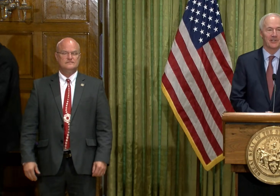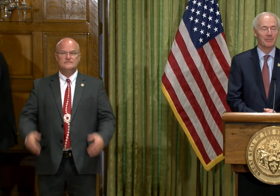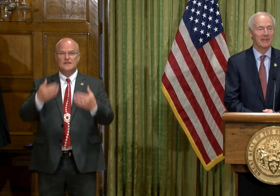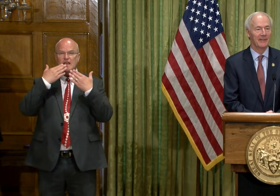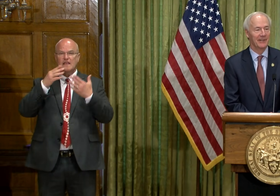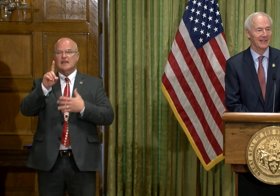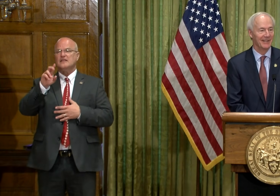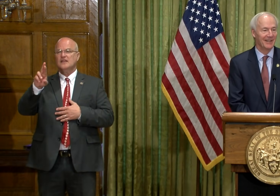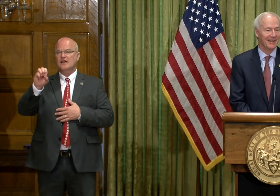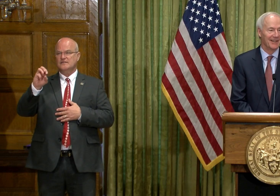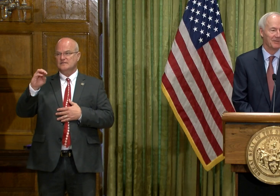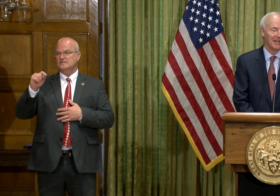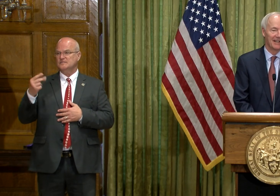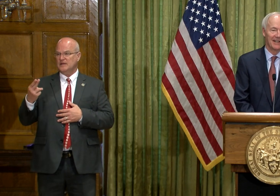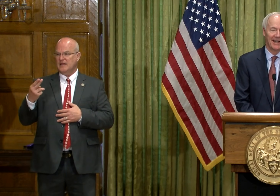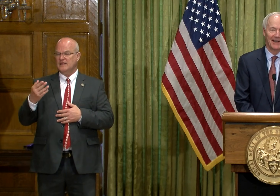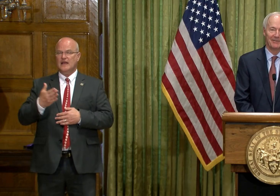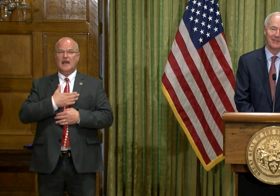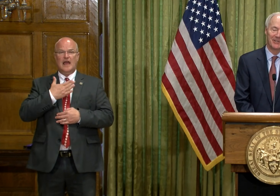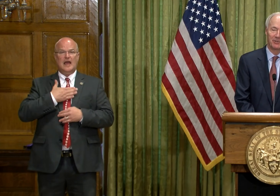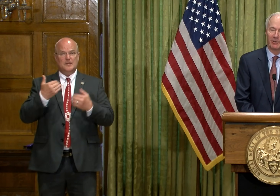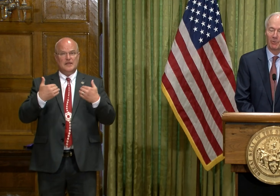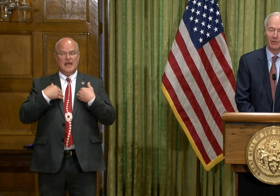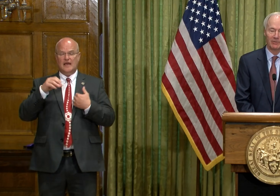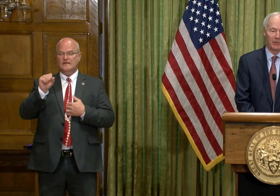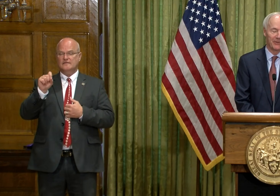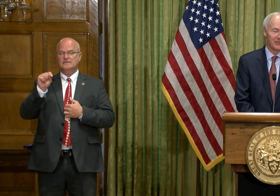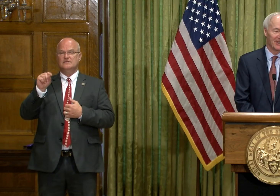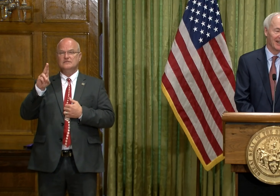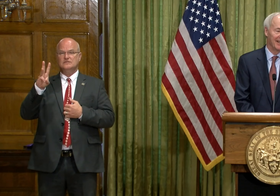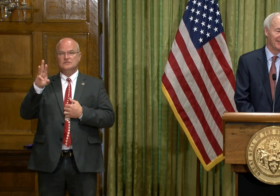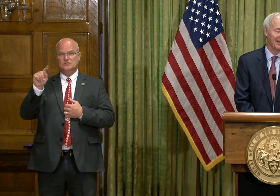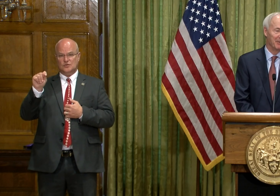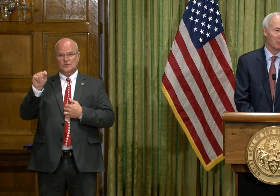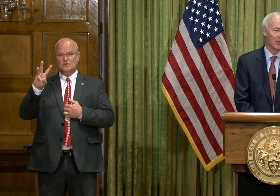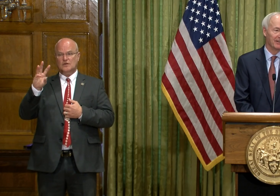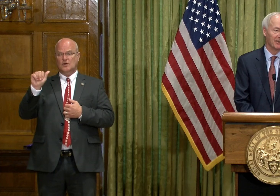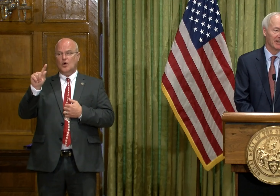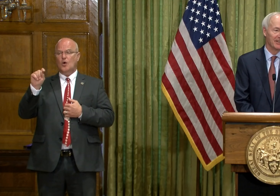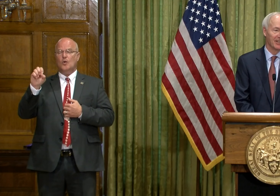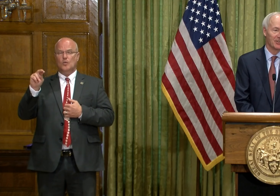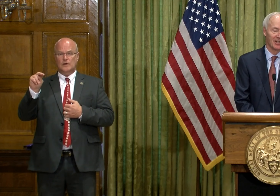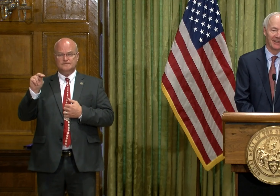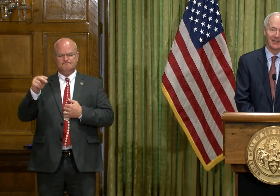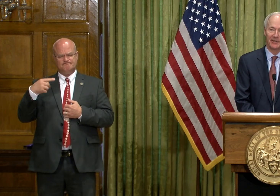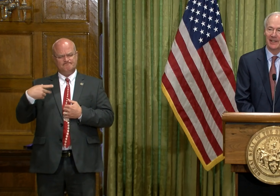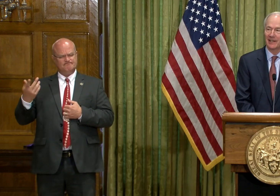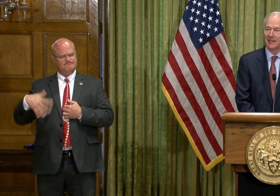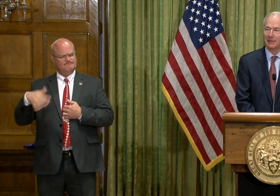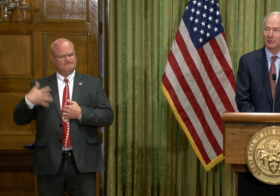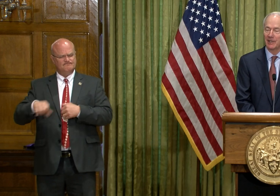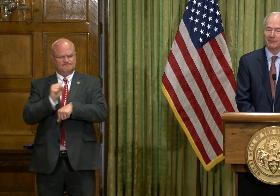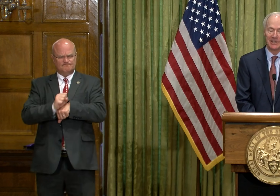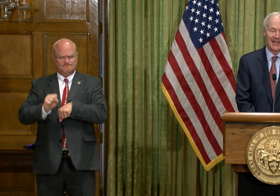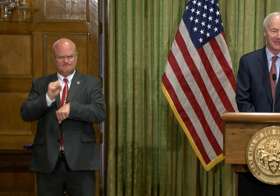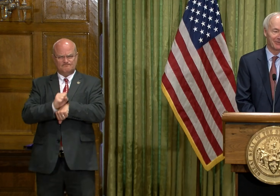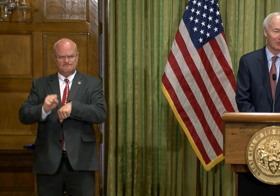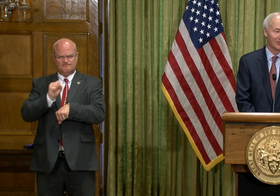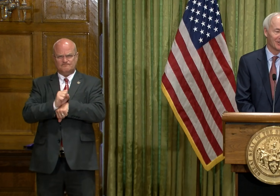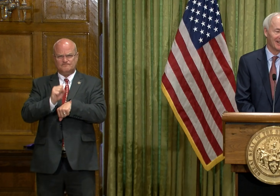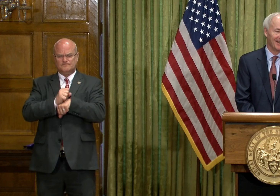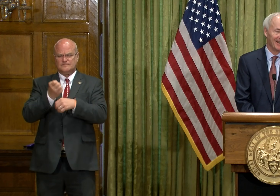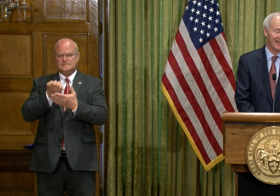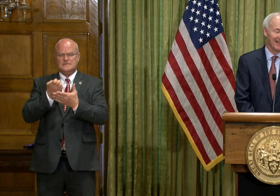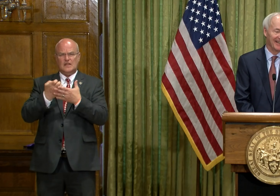Thank you, Dr. Smith, and I'm delighted to have Stuart Walton with us today. They've been working very diligently on the Economic Recovery